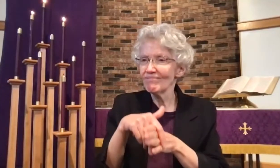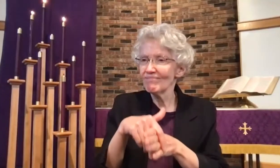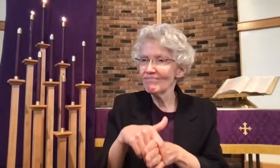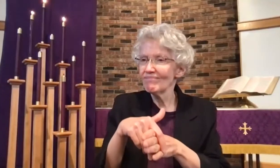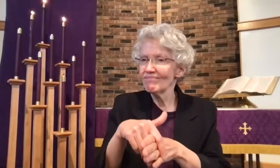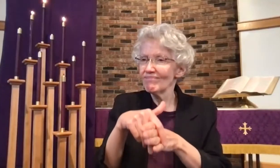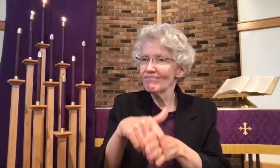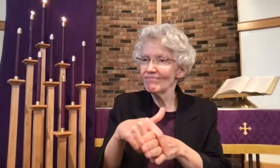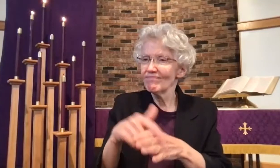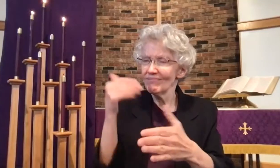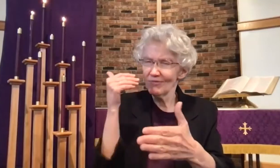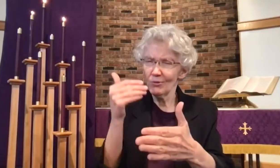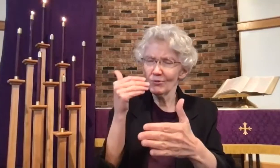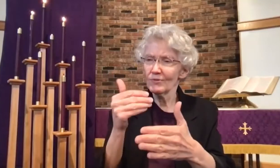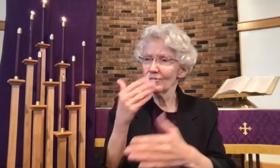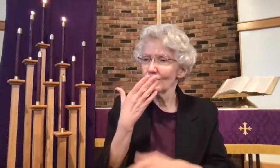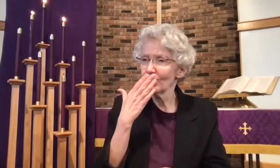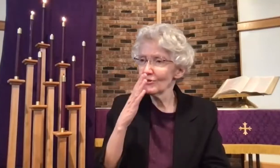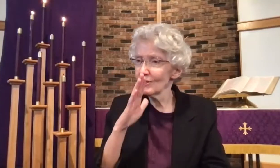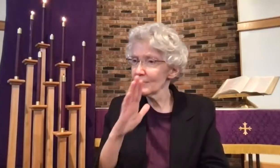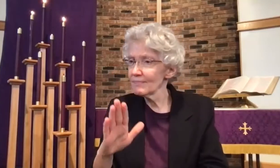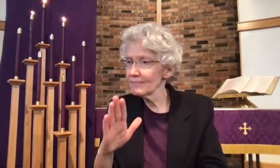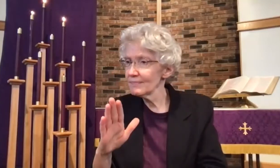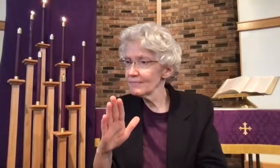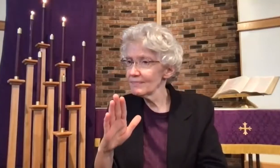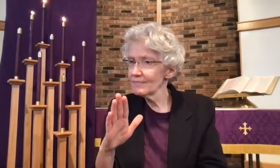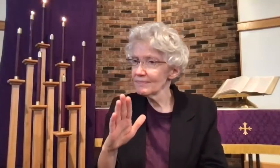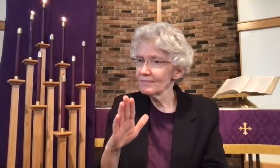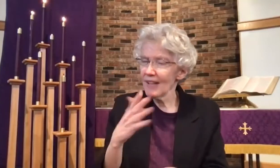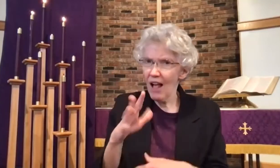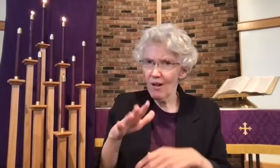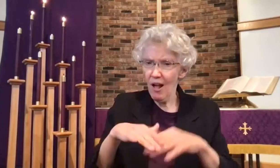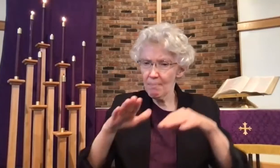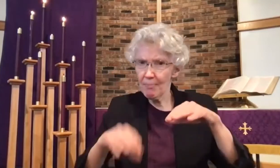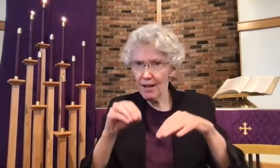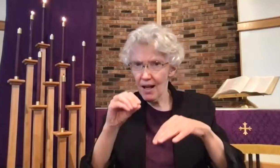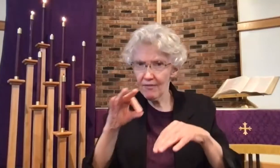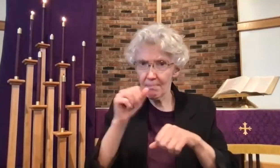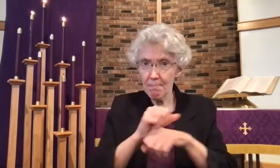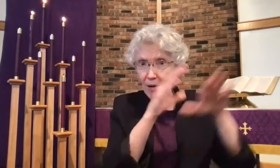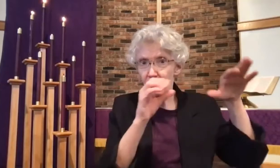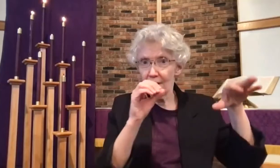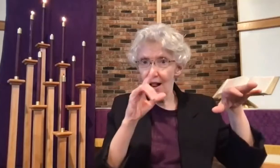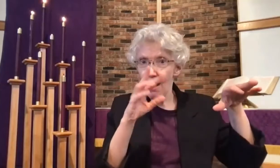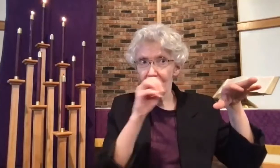He was already near the bottom of Mount Olives. The whole group of followers rejoiced.